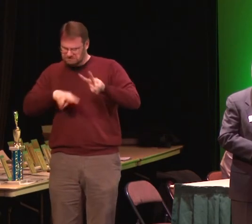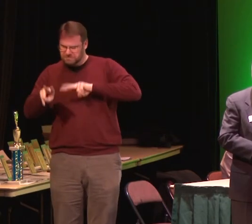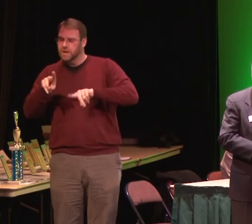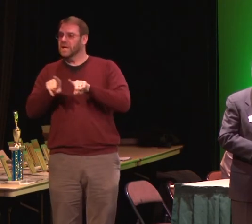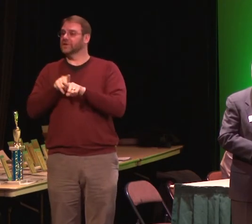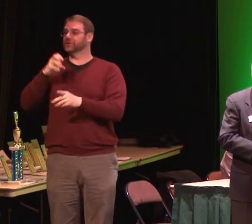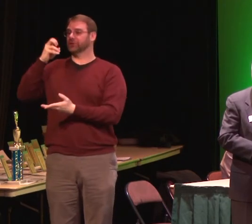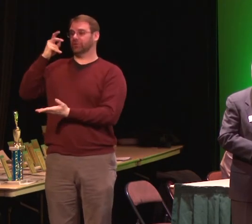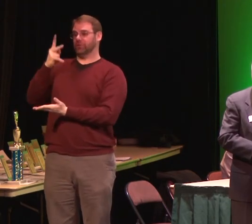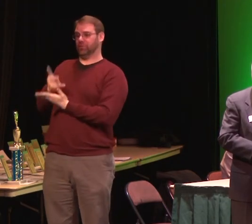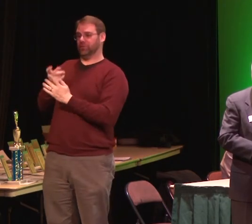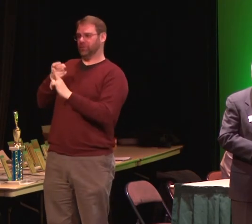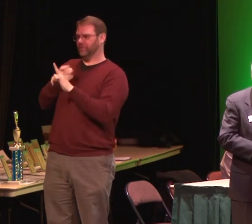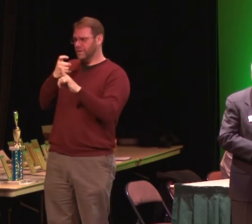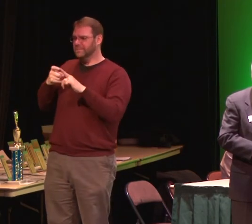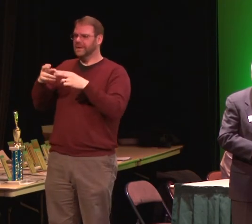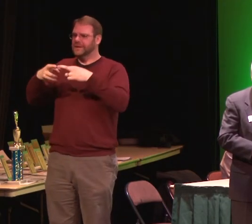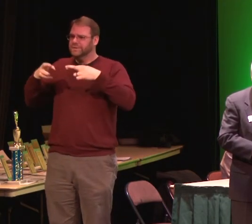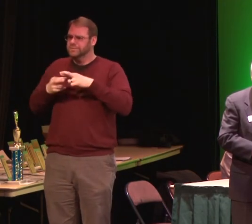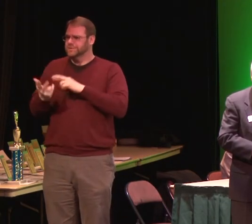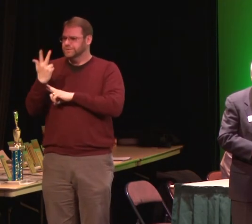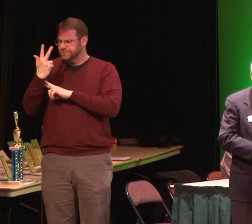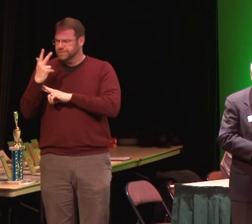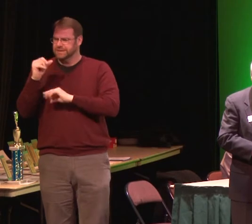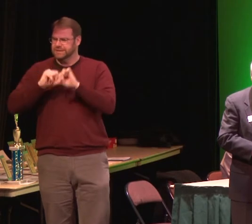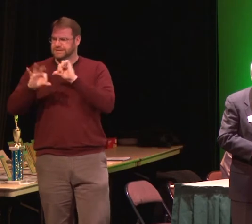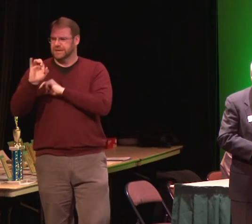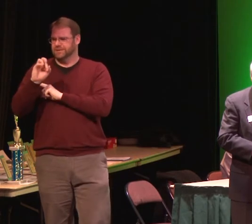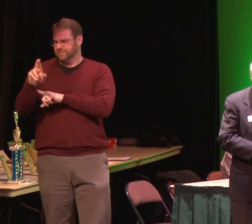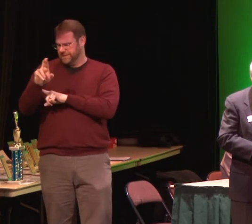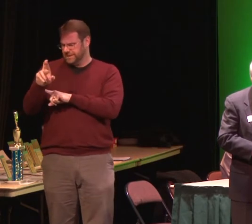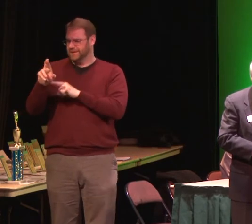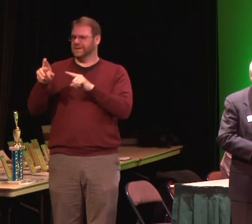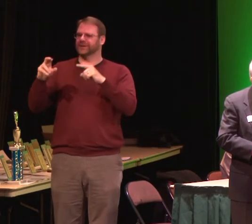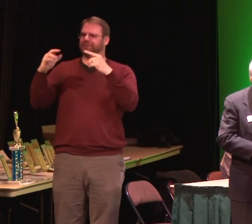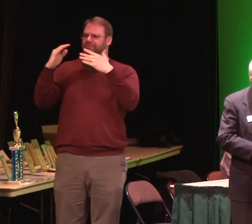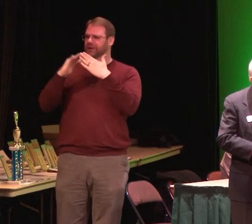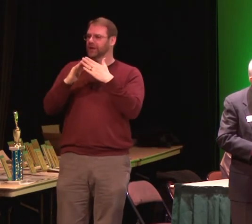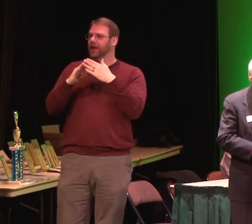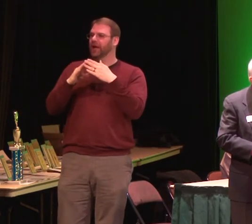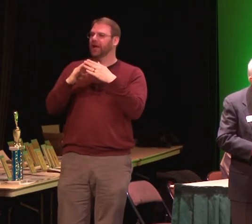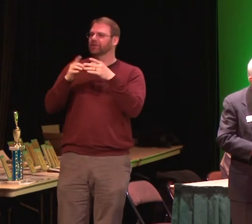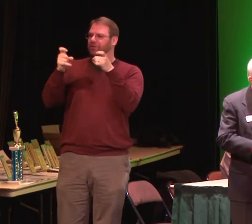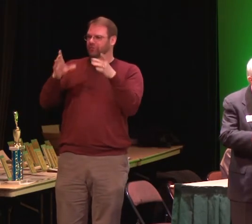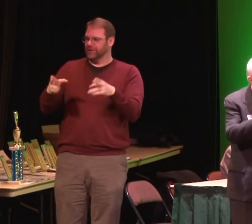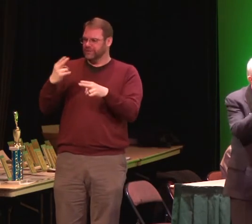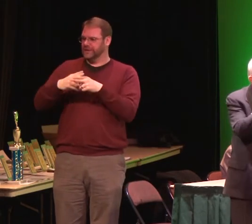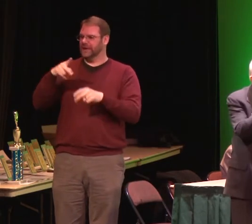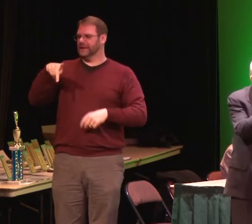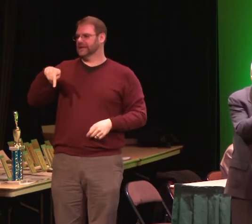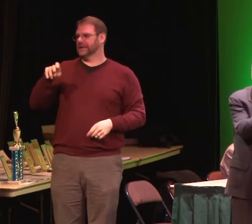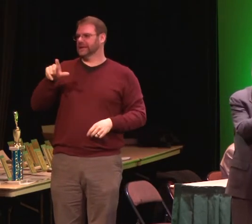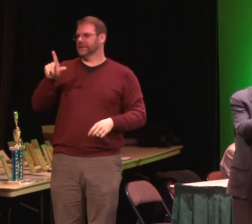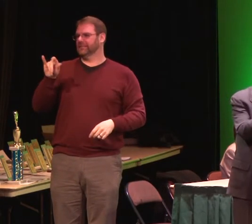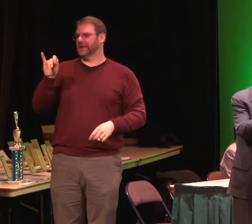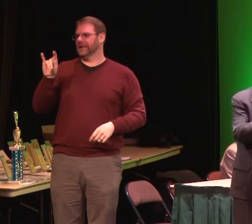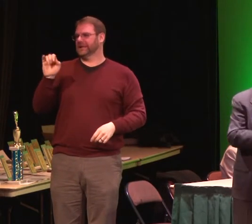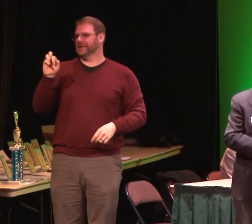of Massachusetts Region 3 Science Fair, and the forum director, and it's the same guy, Pelletier, in both cases.